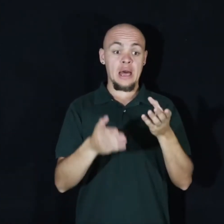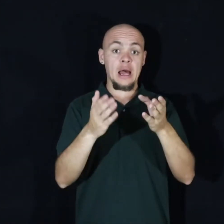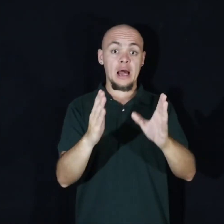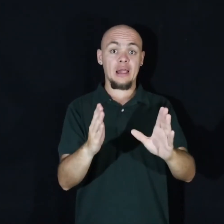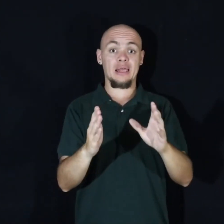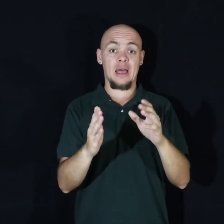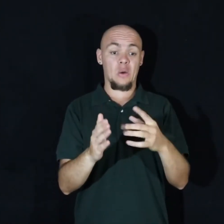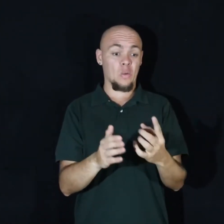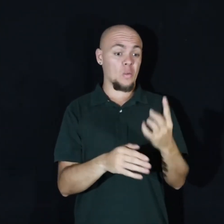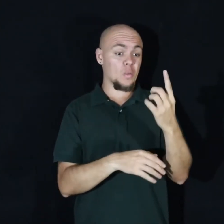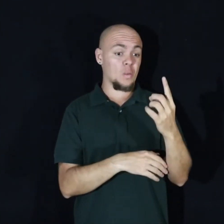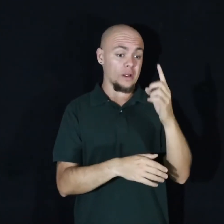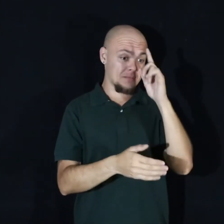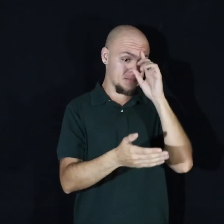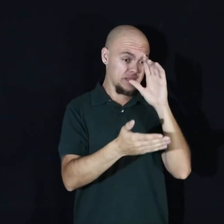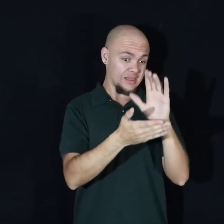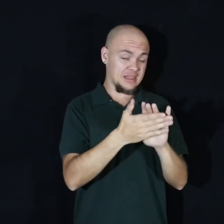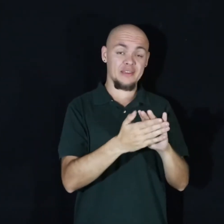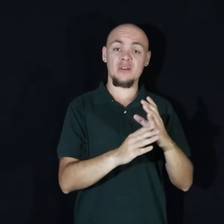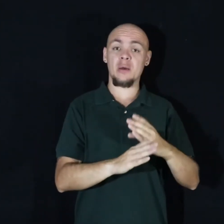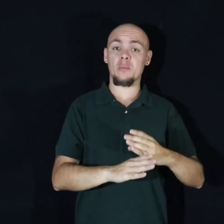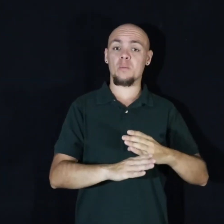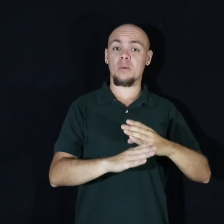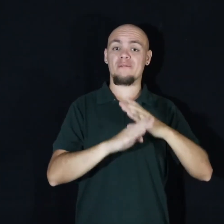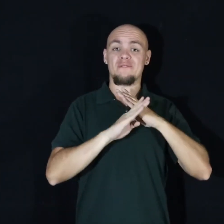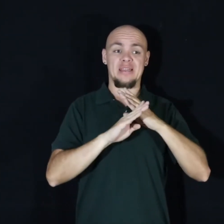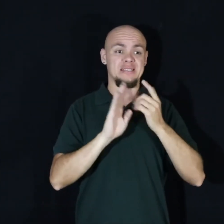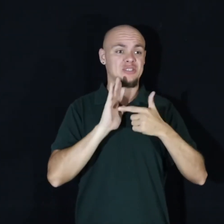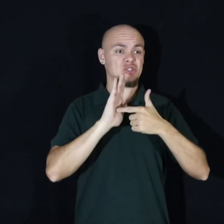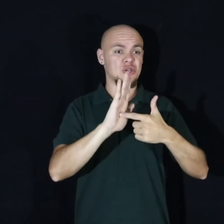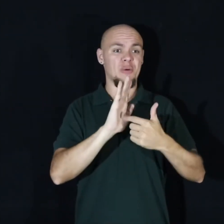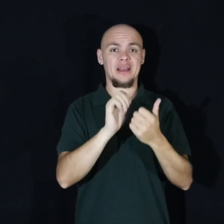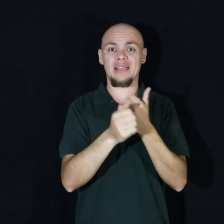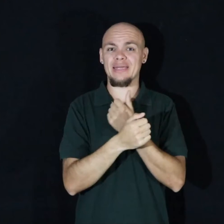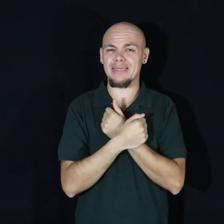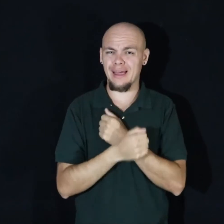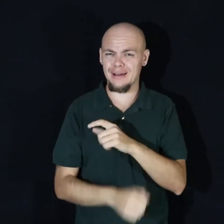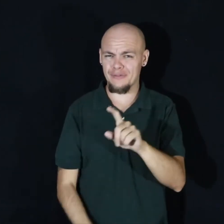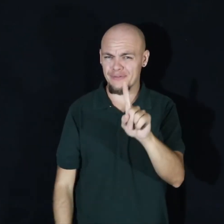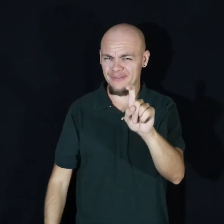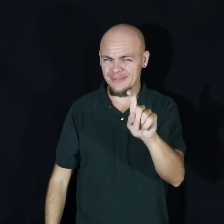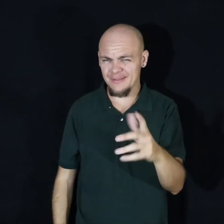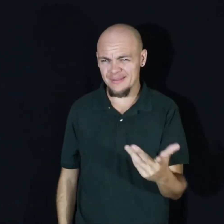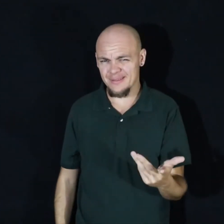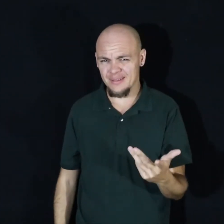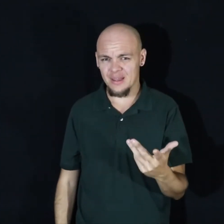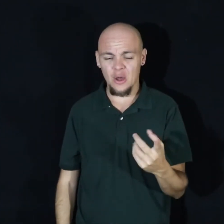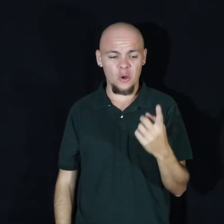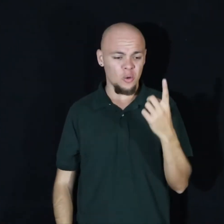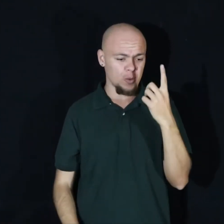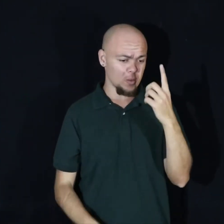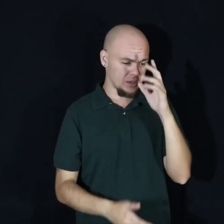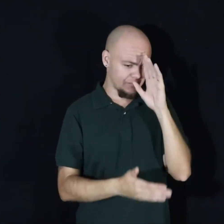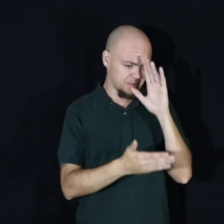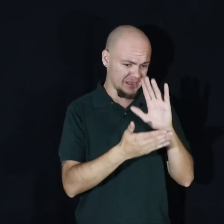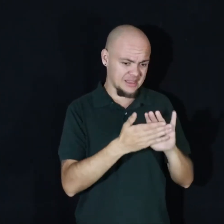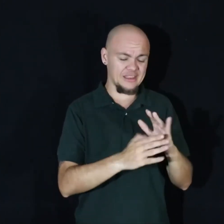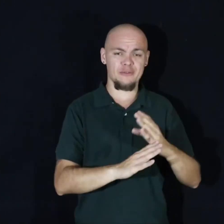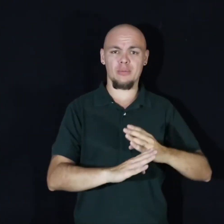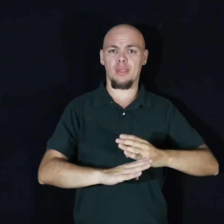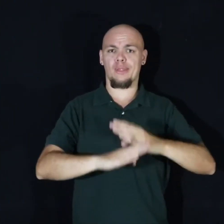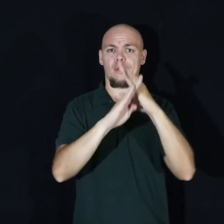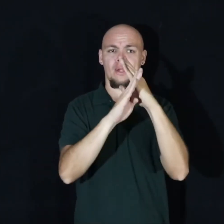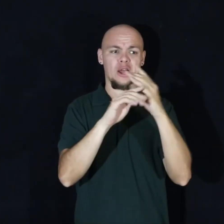allow a doctrinal stance to prevent you from showing love? Will you allow a